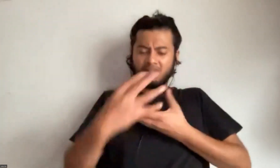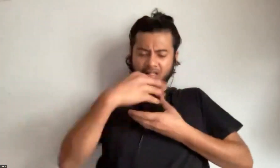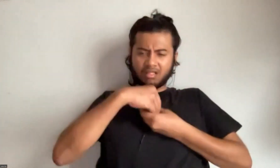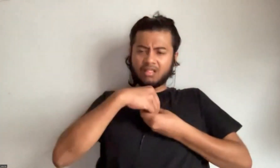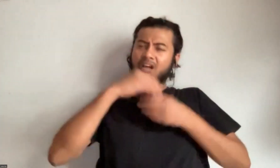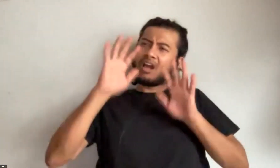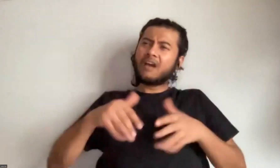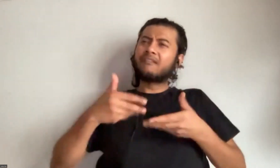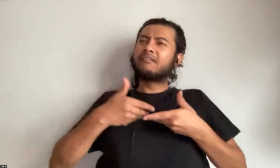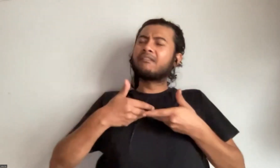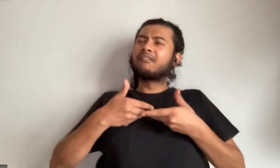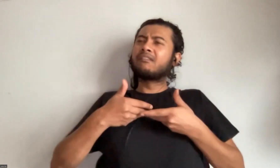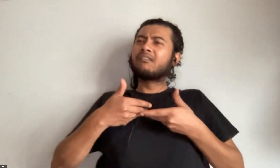Krishna?